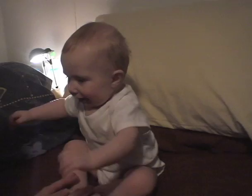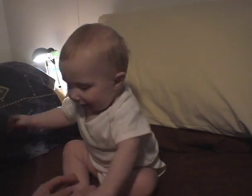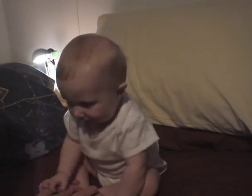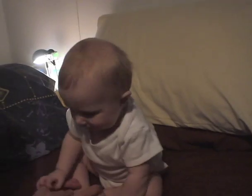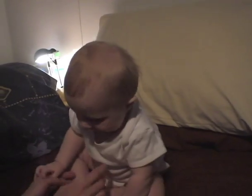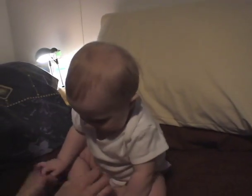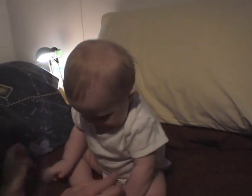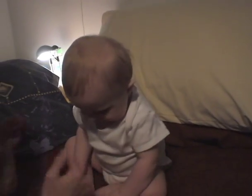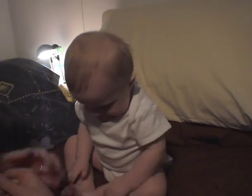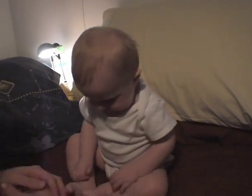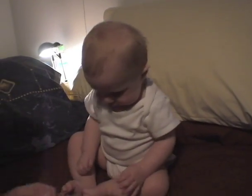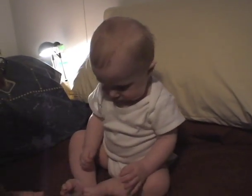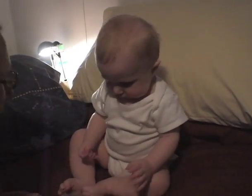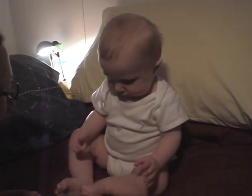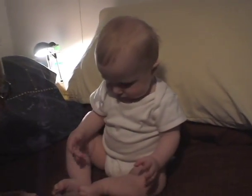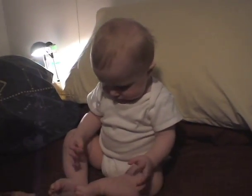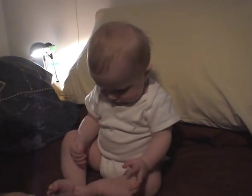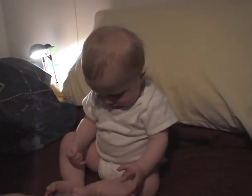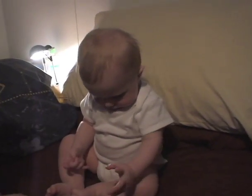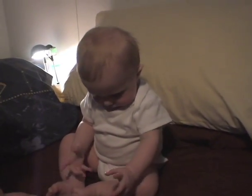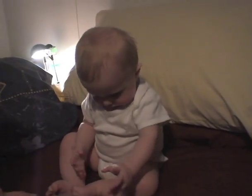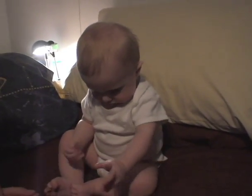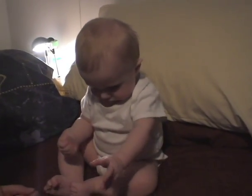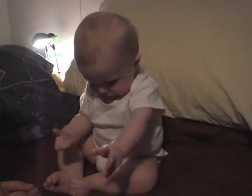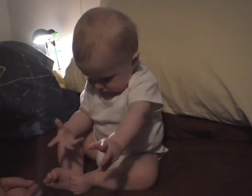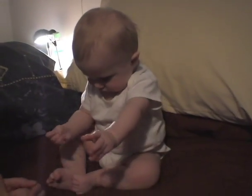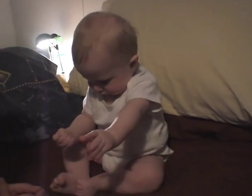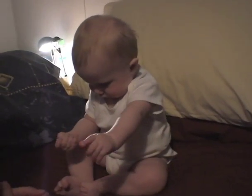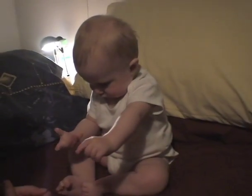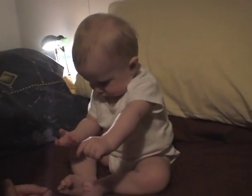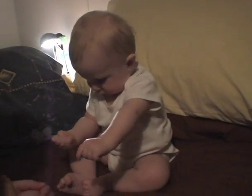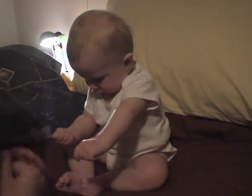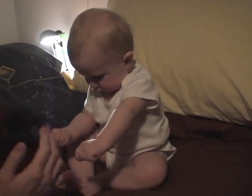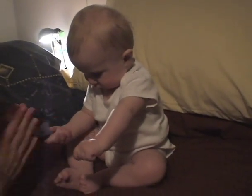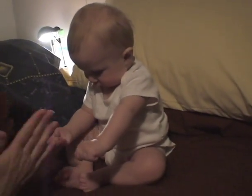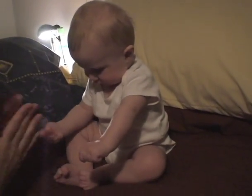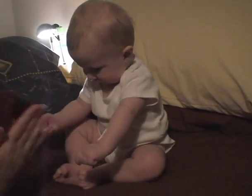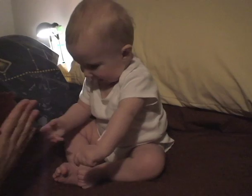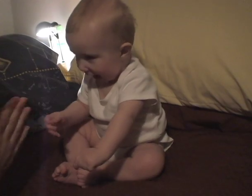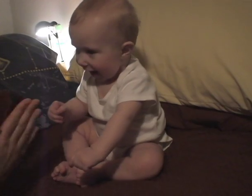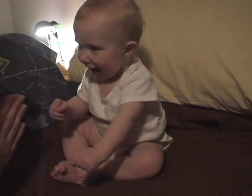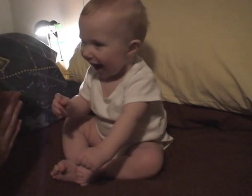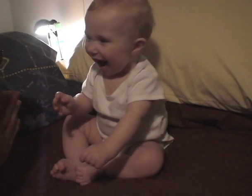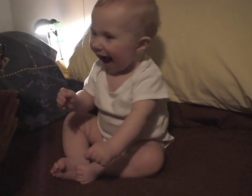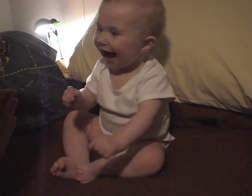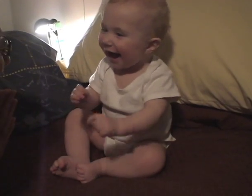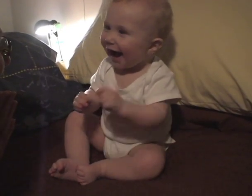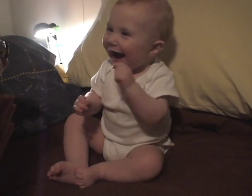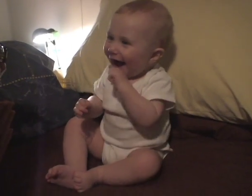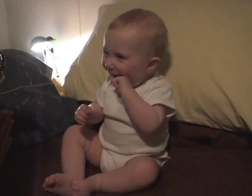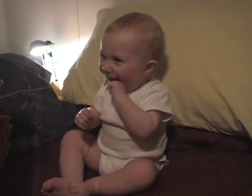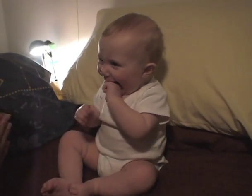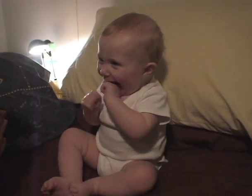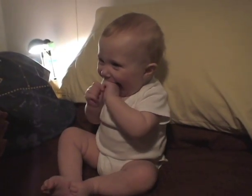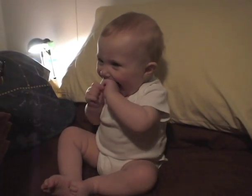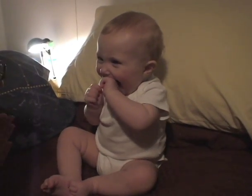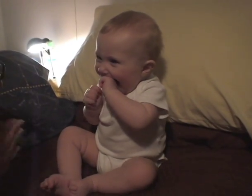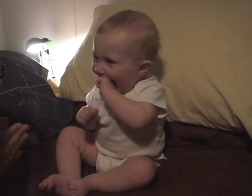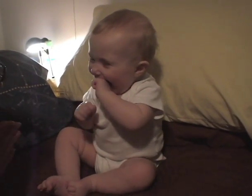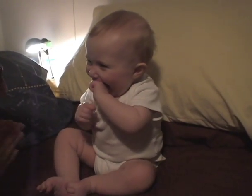Where's milk? Sign milk? Who's that big boy signing milk? Who's that big boy